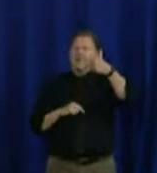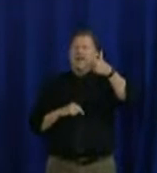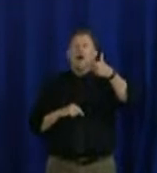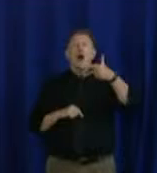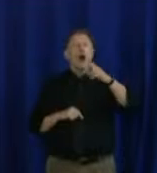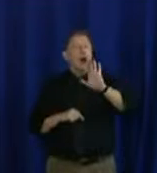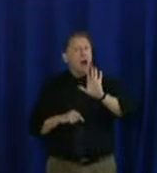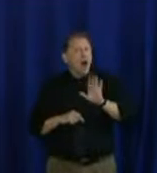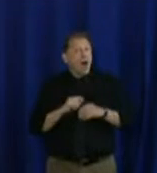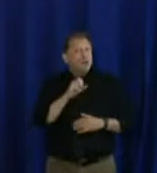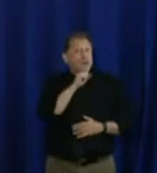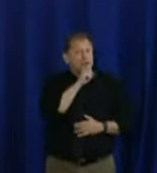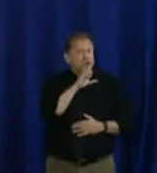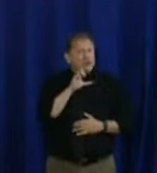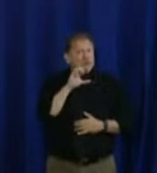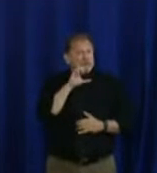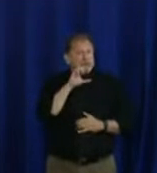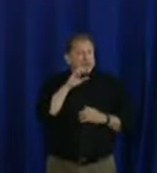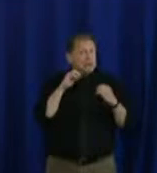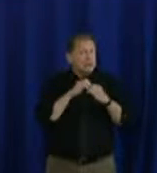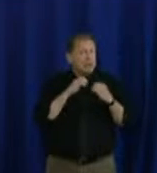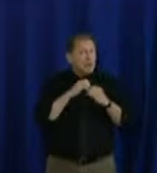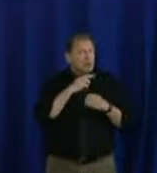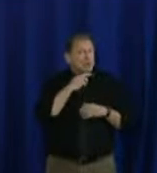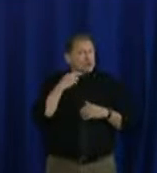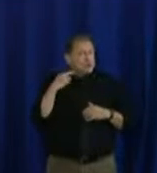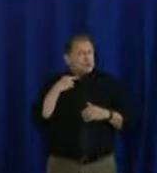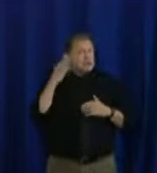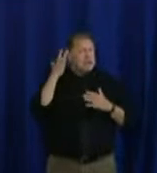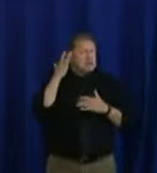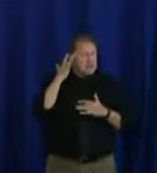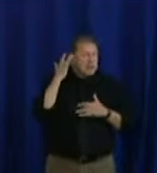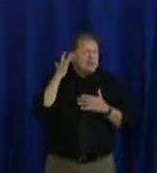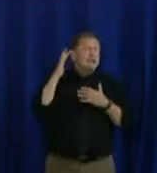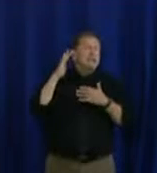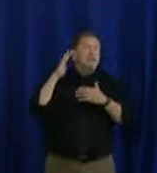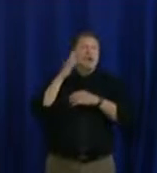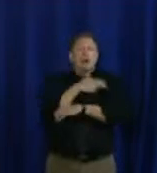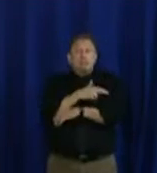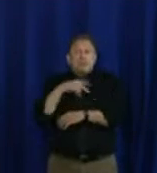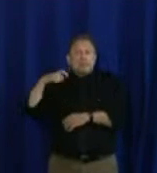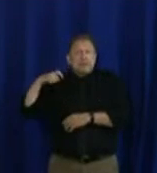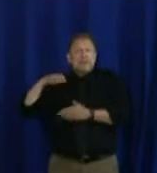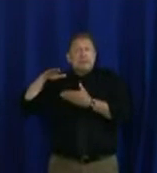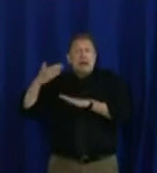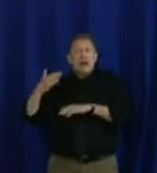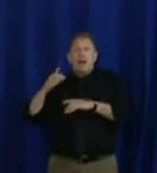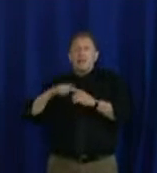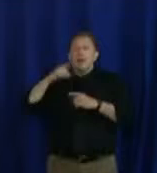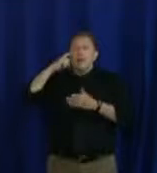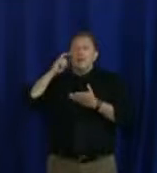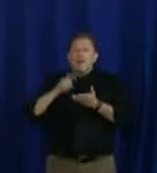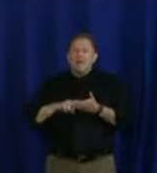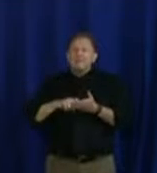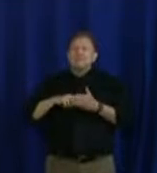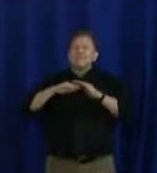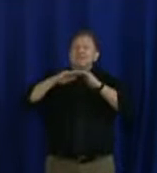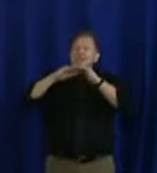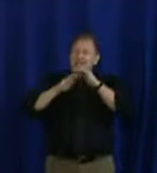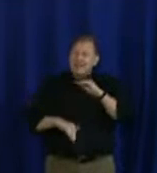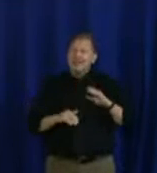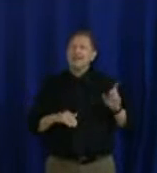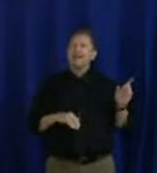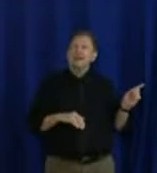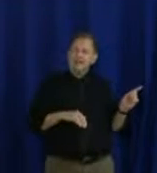who are more likely to be hospitalized or to die are the lowest, not counting the youngest